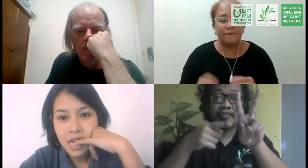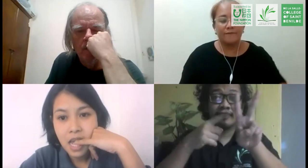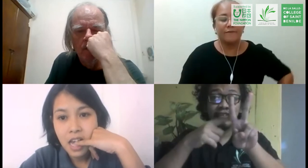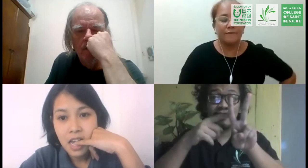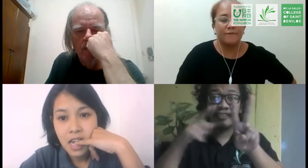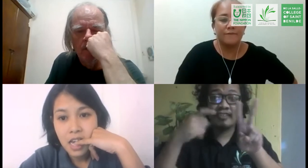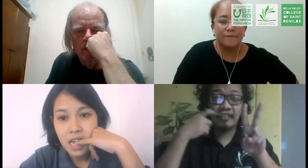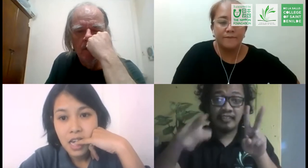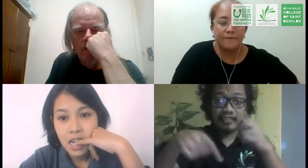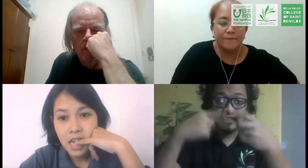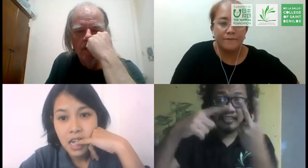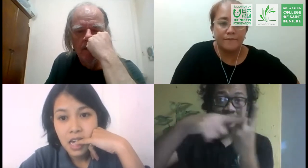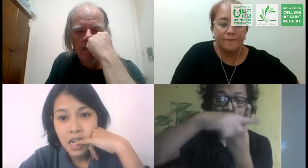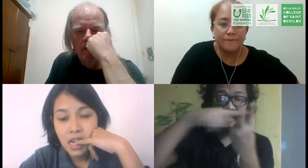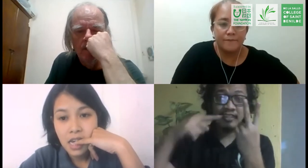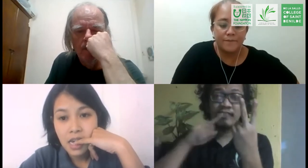So